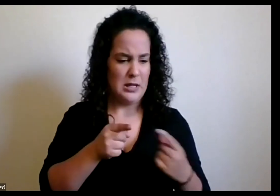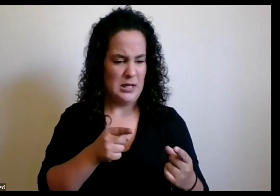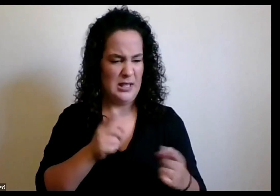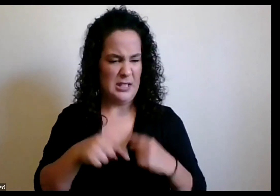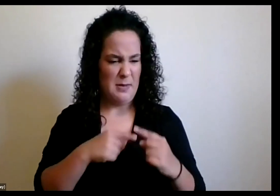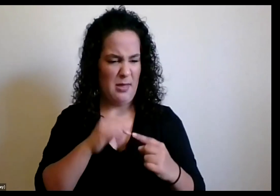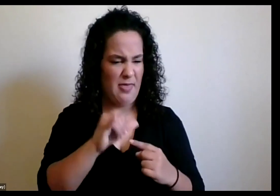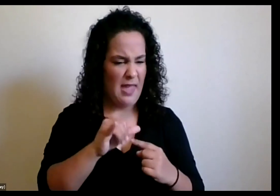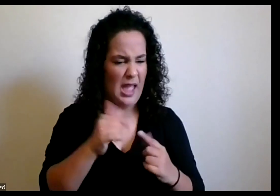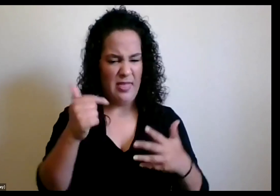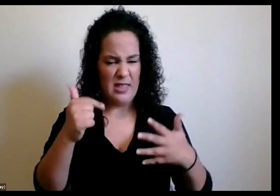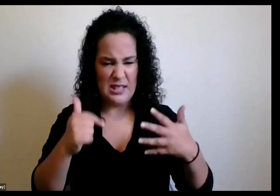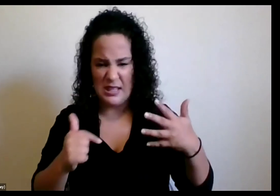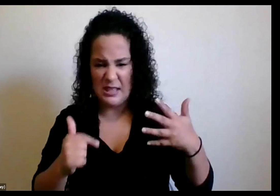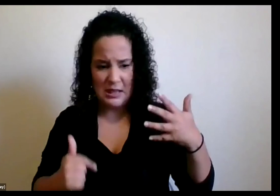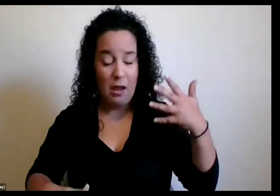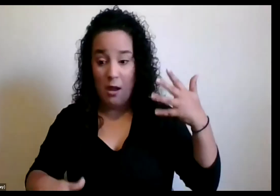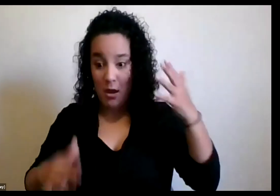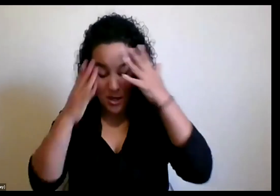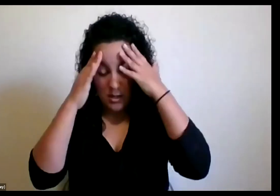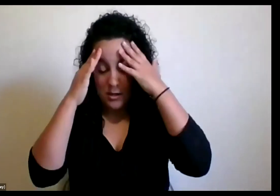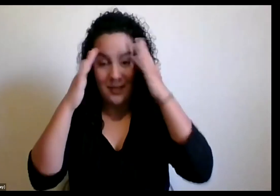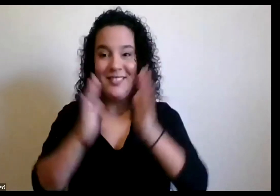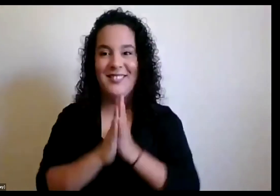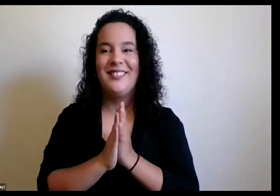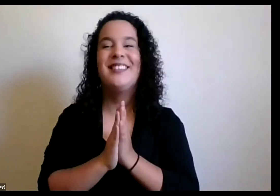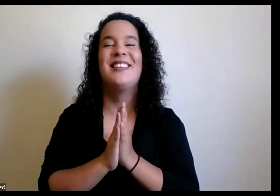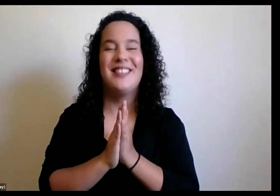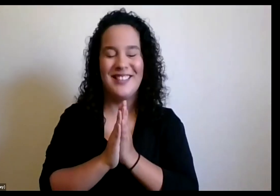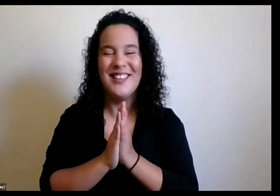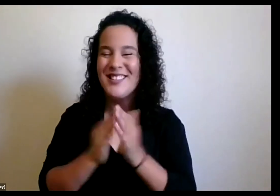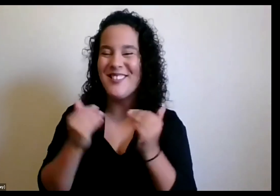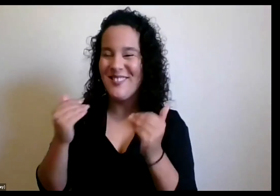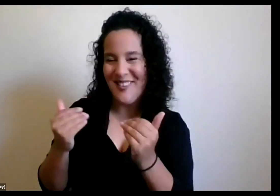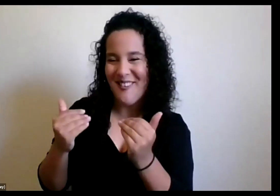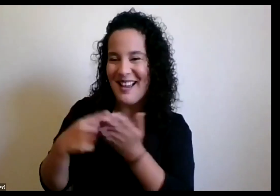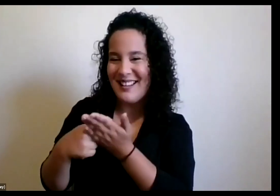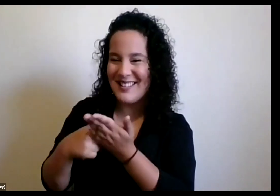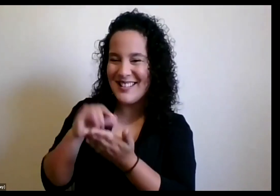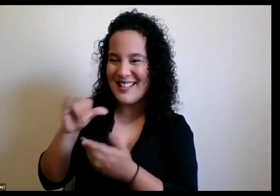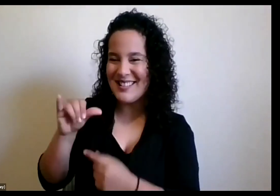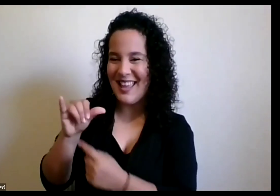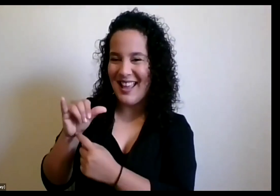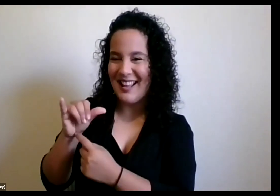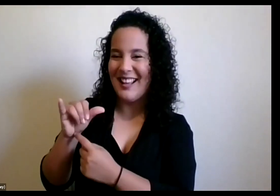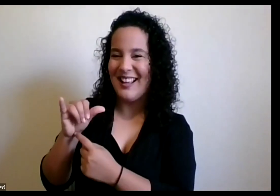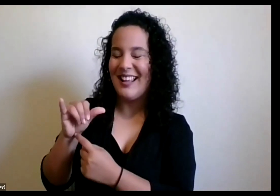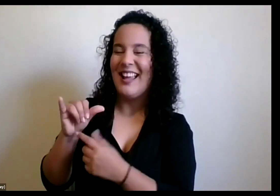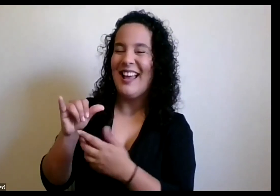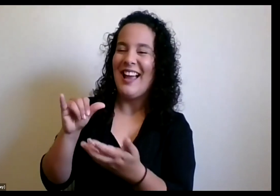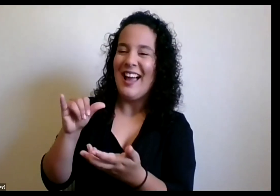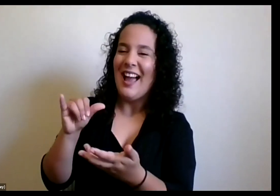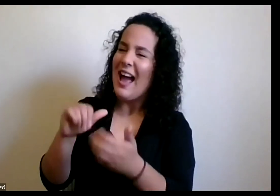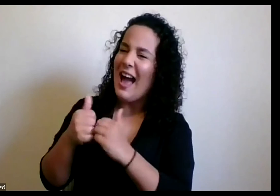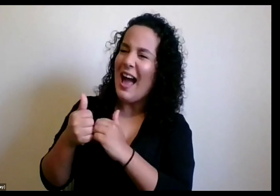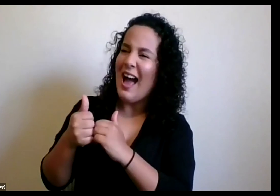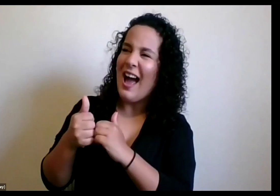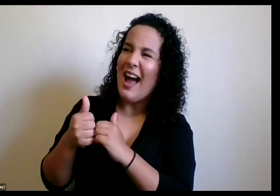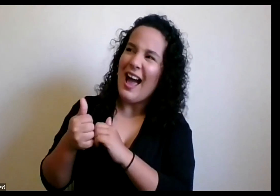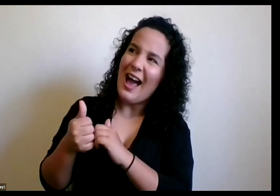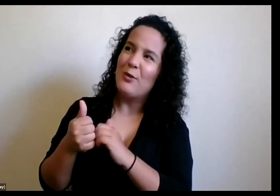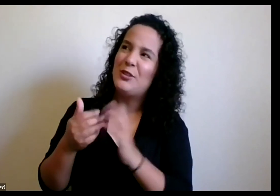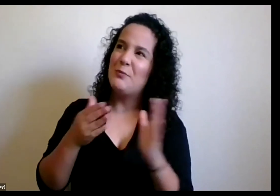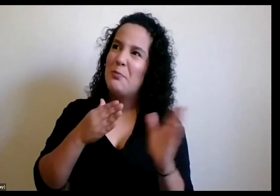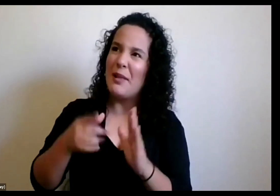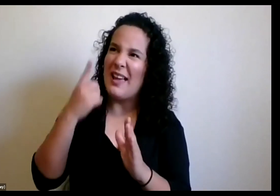then I got this, and then I got that data. And then, so talk a little bit about, just at a high level, kind of the strategy for helping folks to make sense